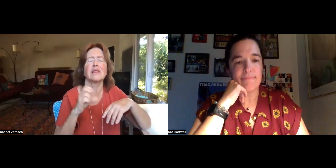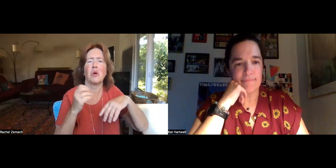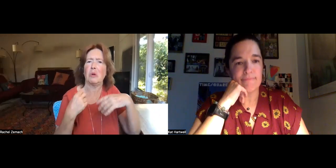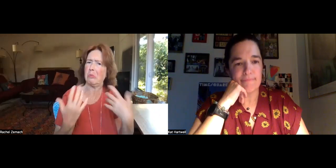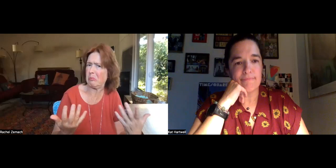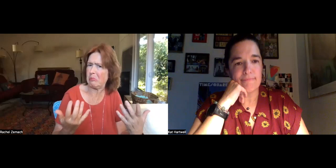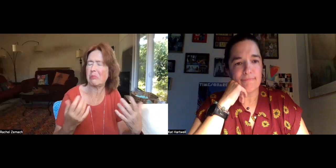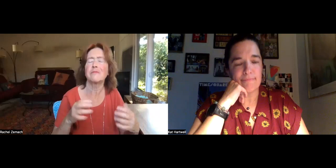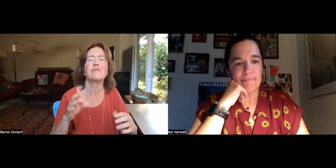So,